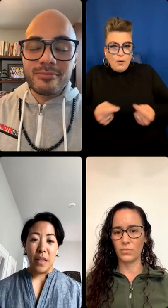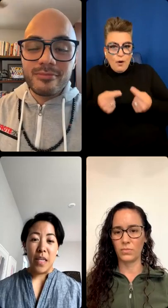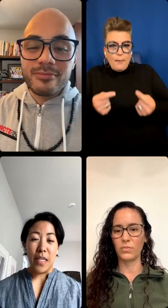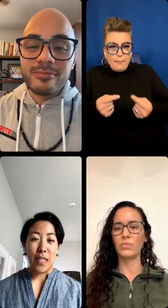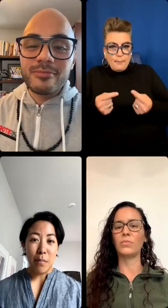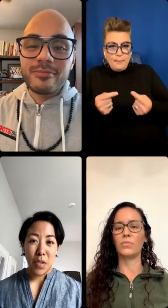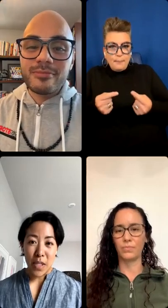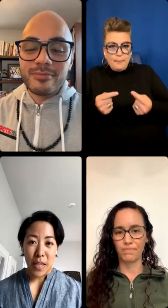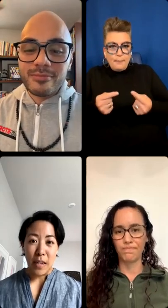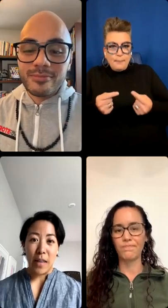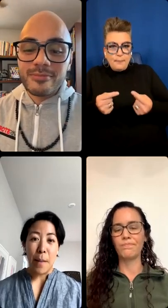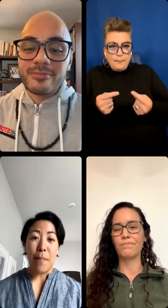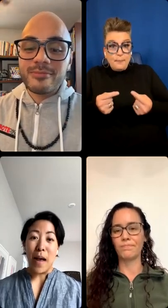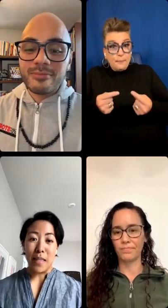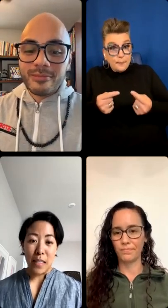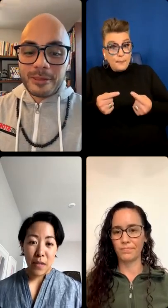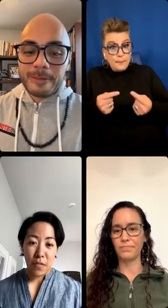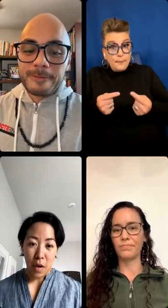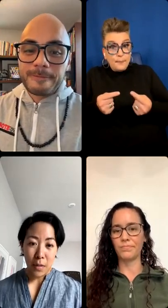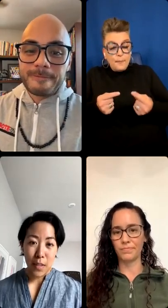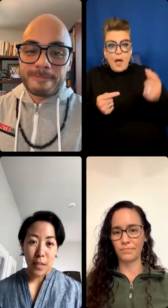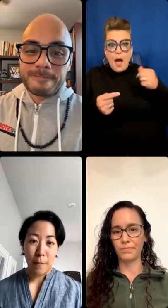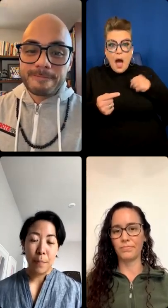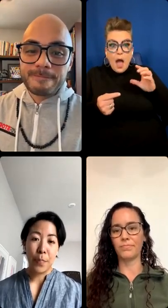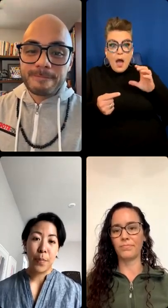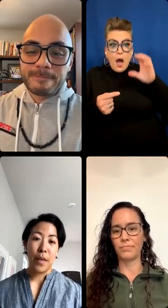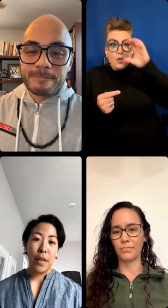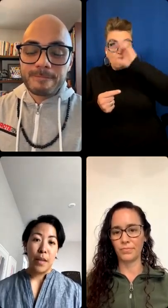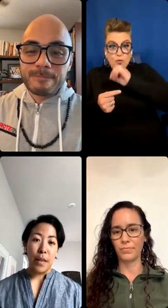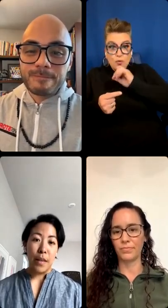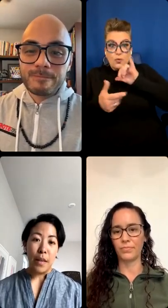With the assumption that by default,